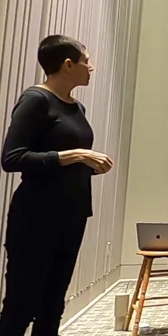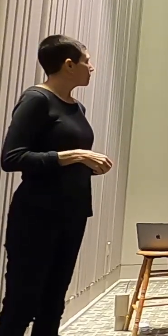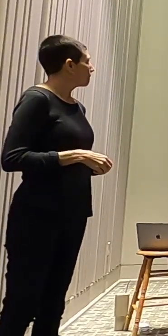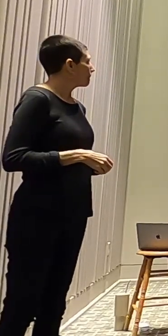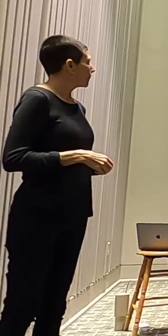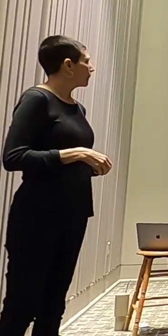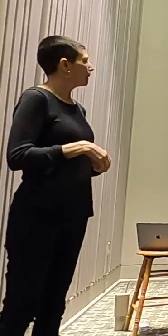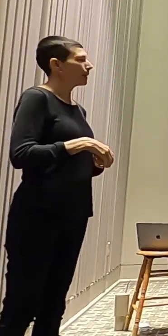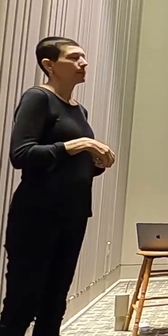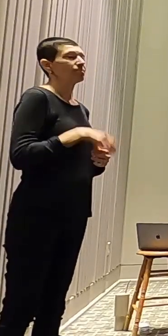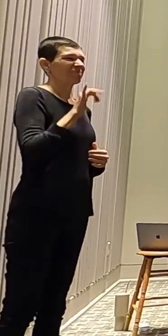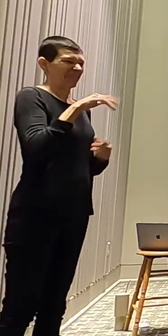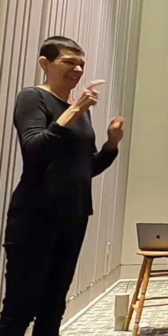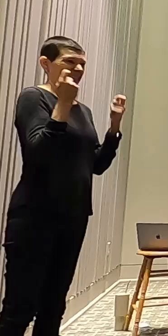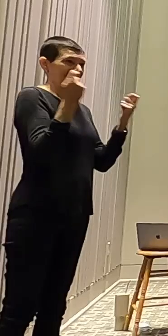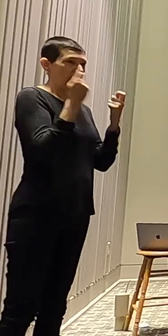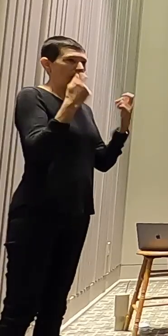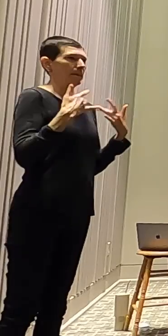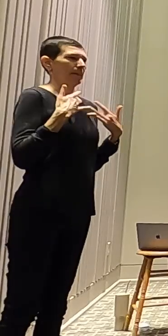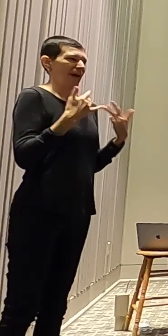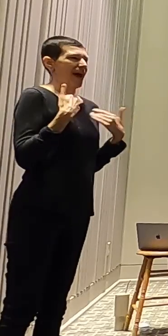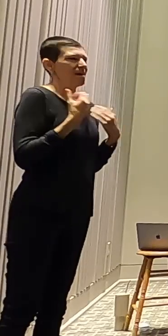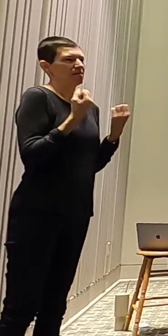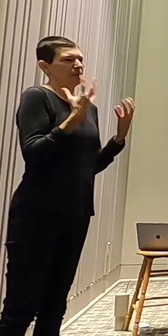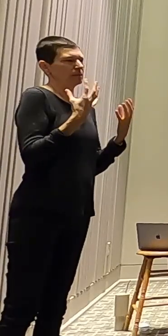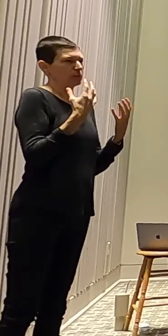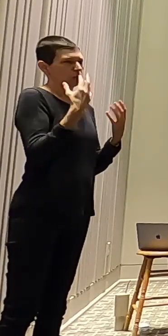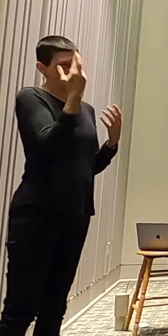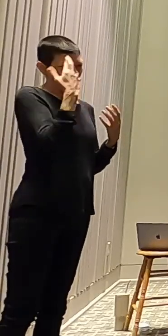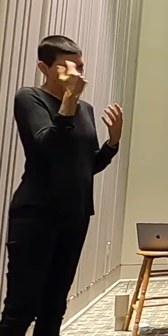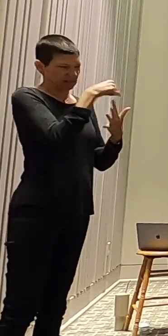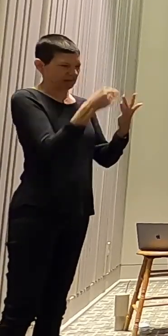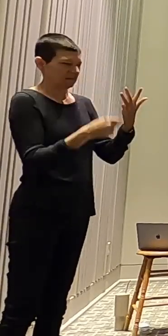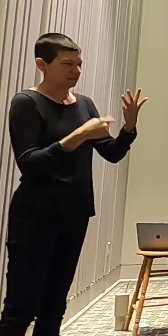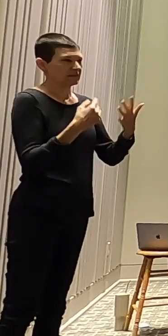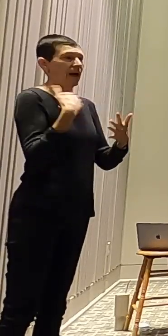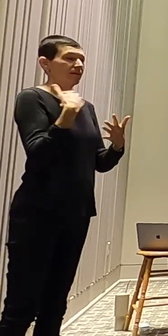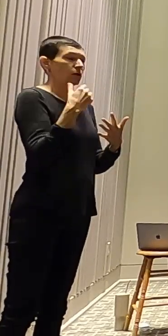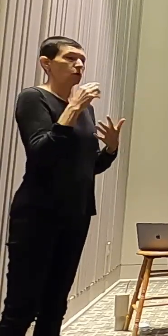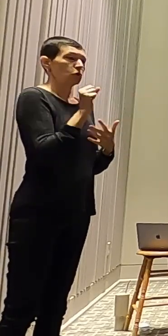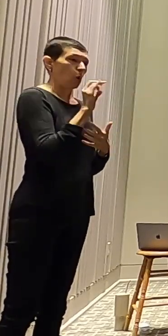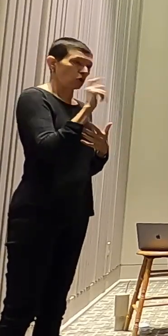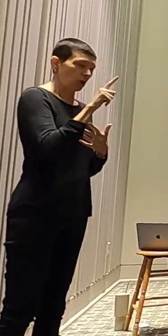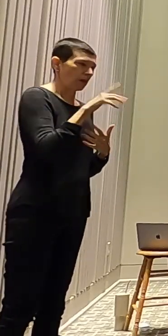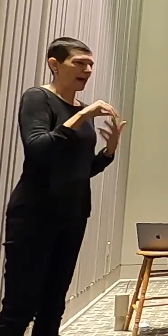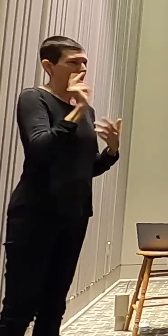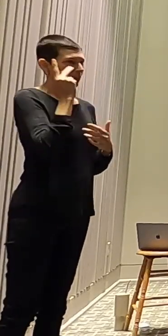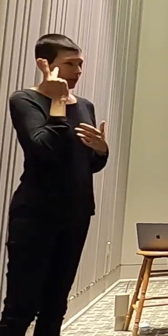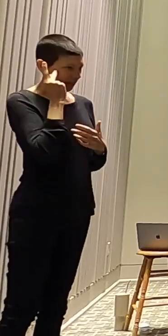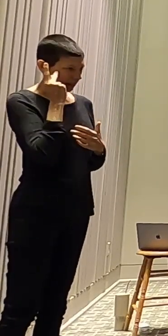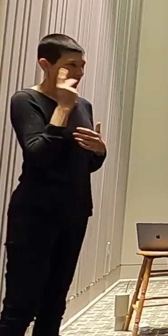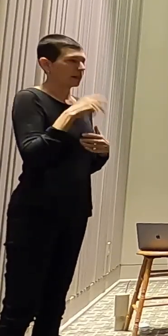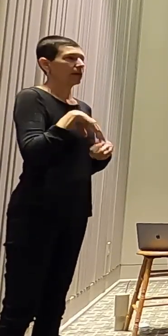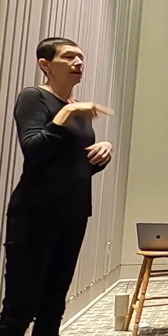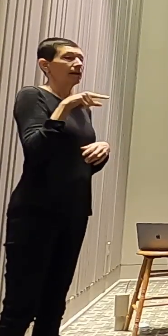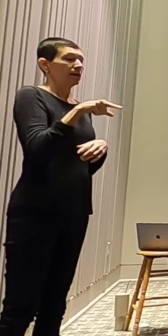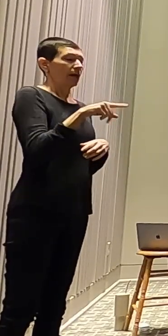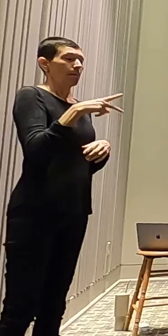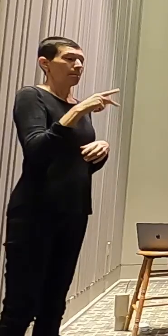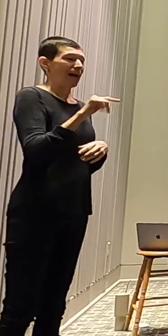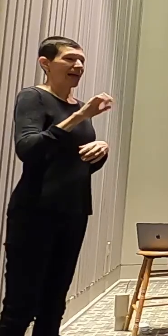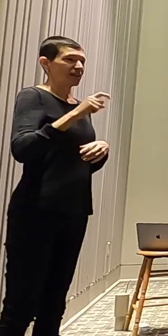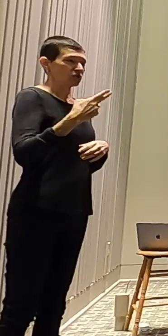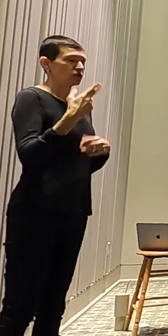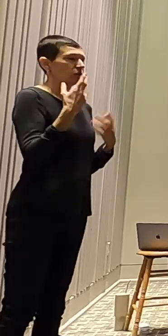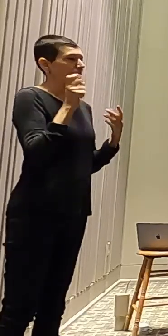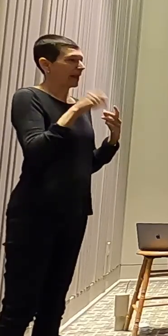So potlatch ceremonies really serve multiple functions. They're social and they're political. Potlatches can be